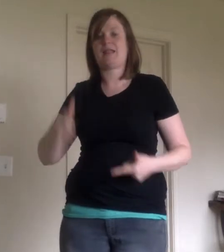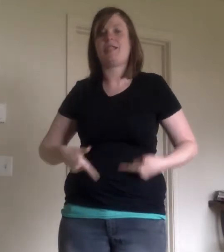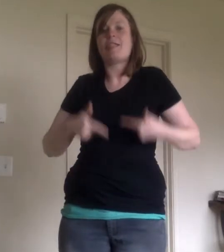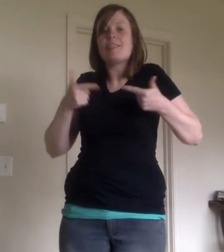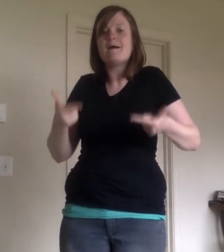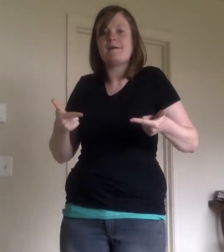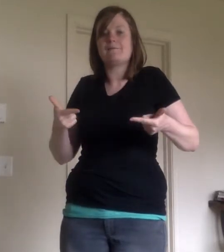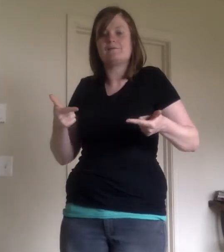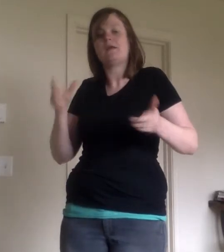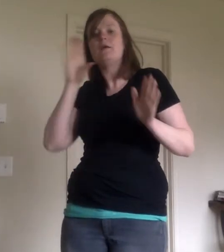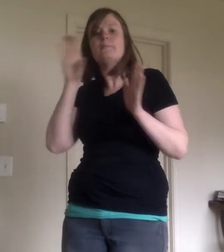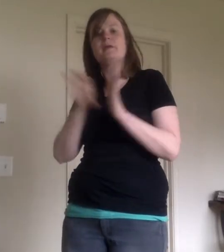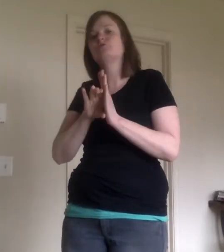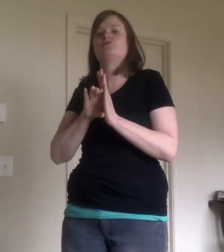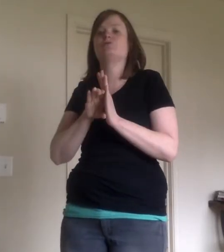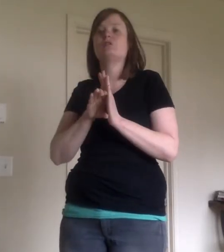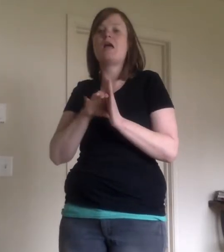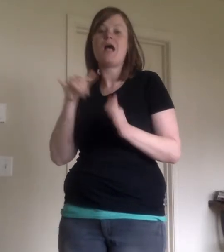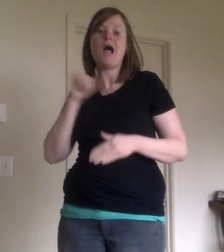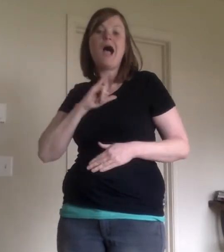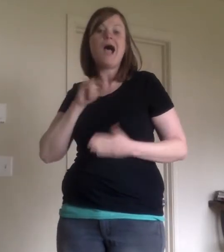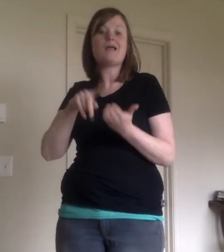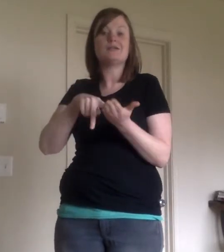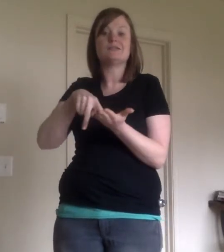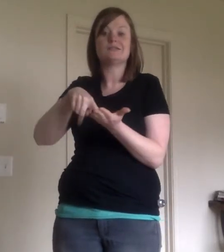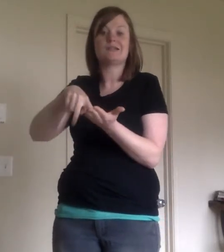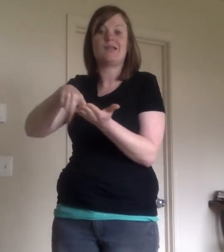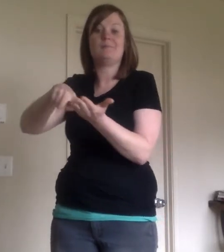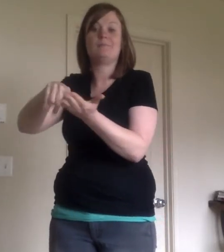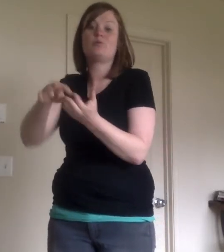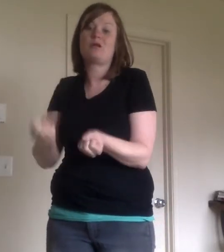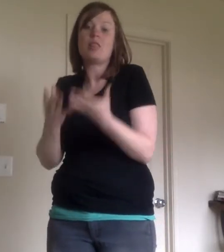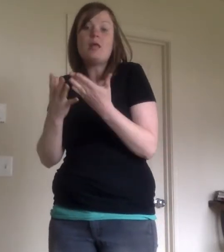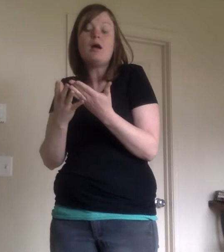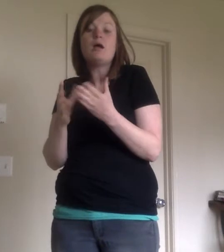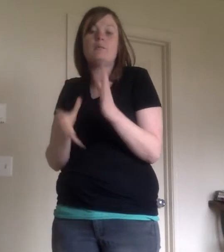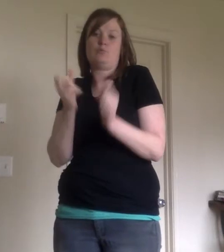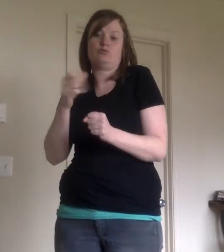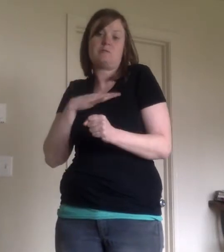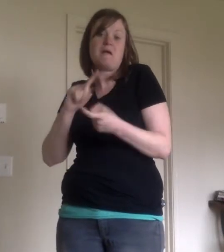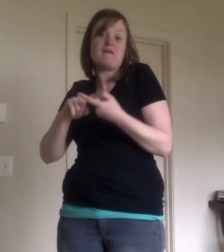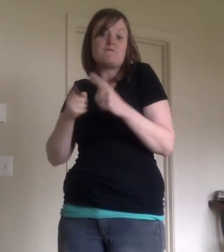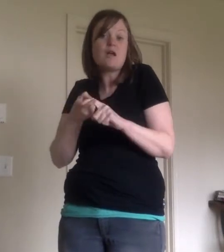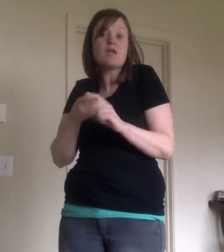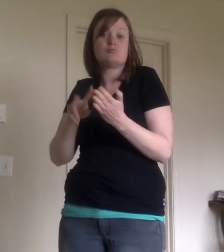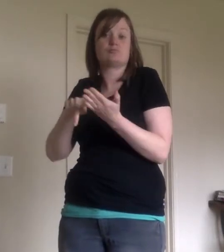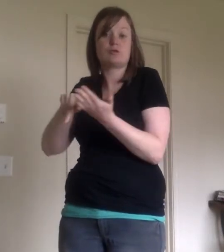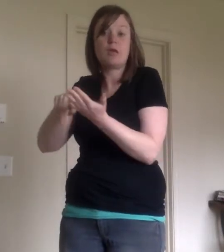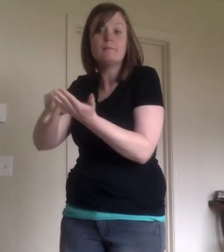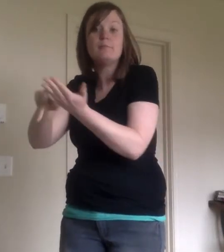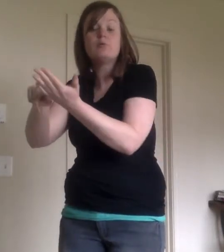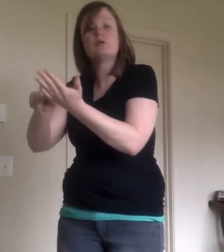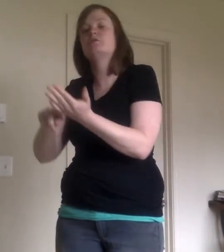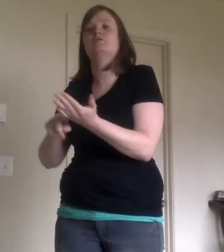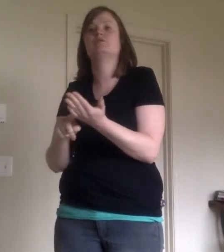life. Most of my friends are skateboarders. Some of them are on their way to becoming professional skateboarders. So